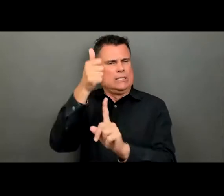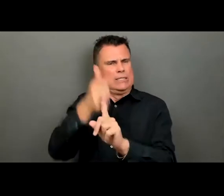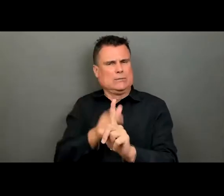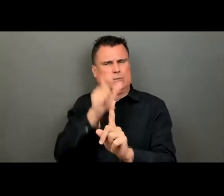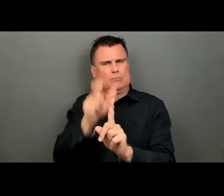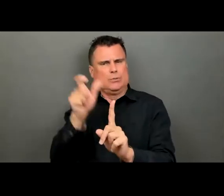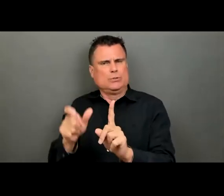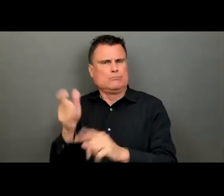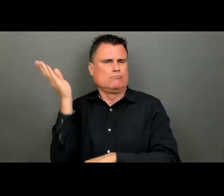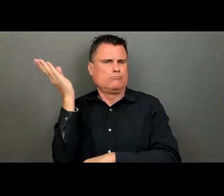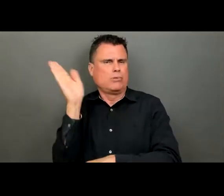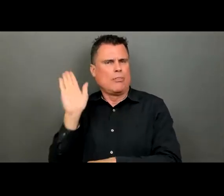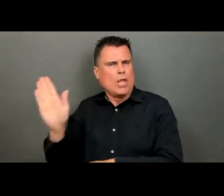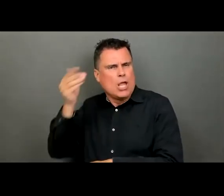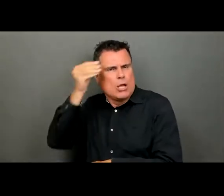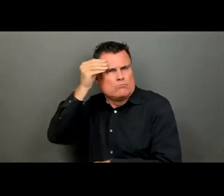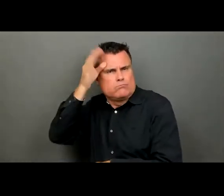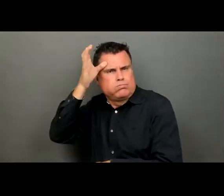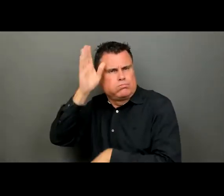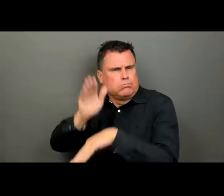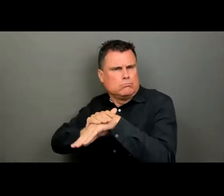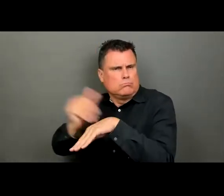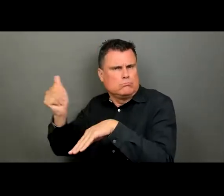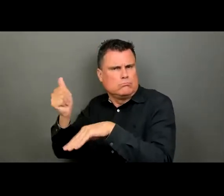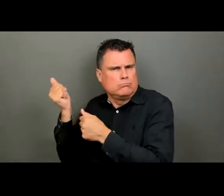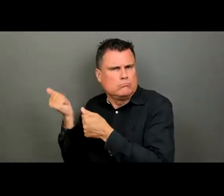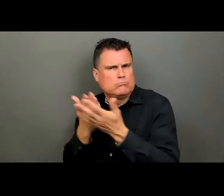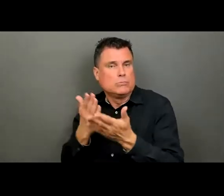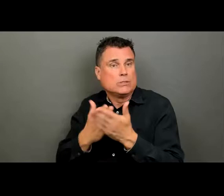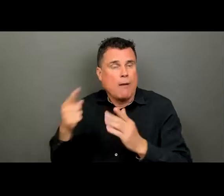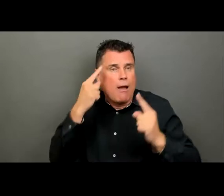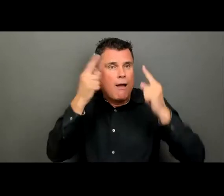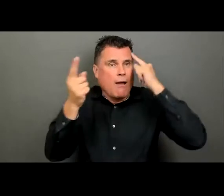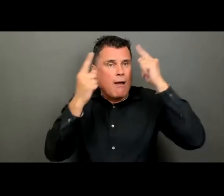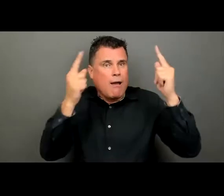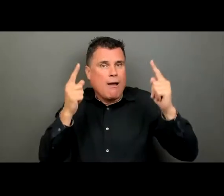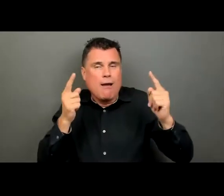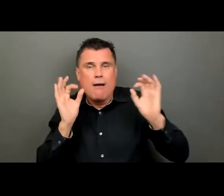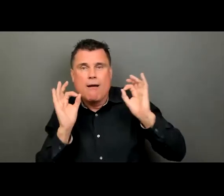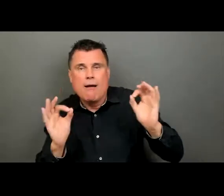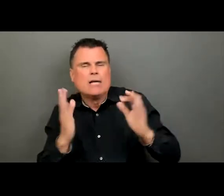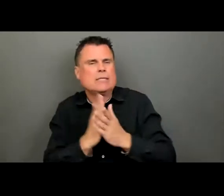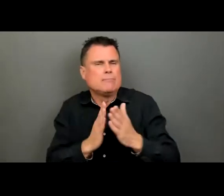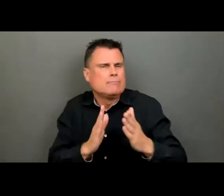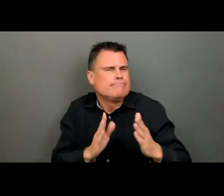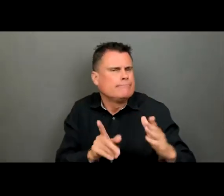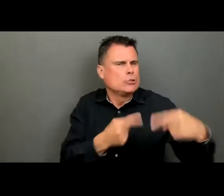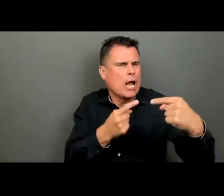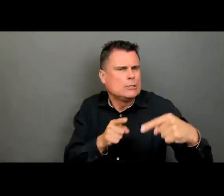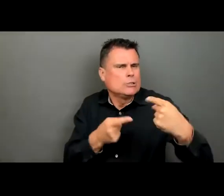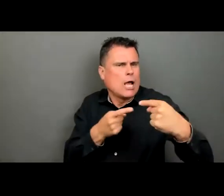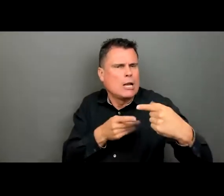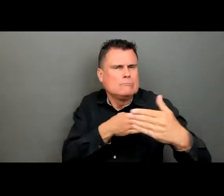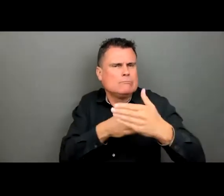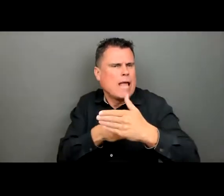Some innovative, some challenging, to help us address the topic that we are dealing with